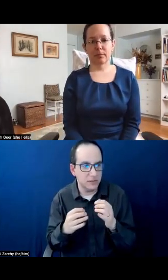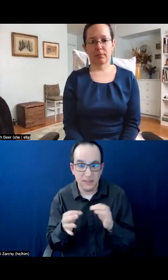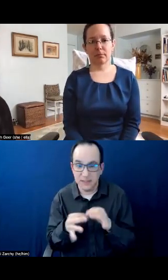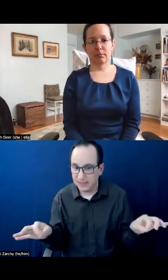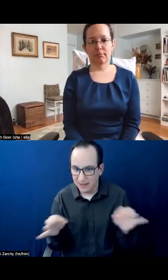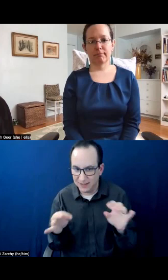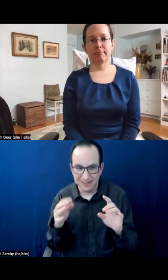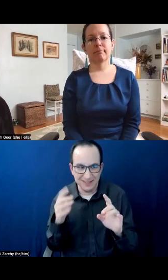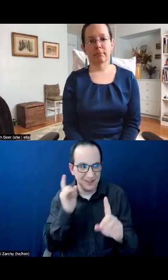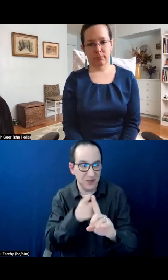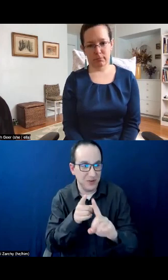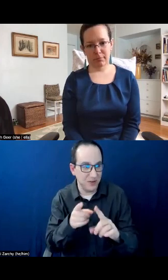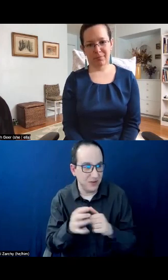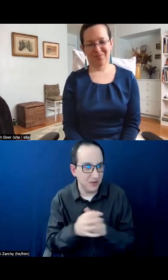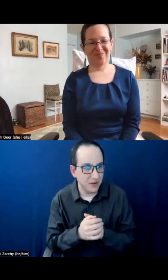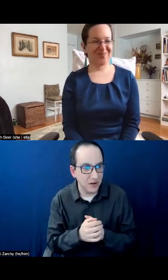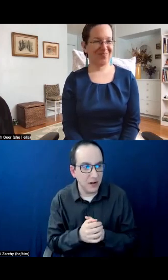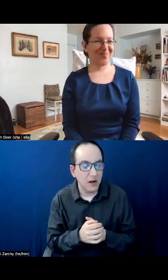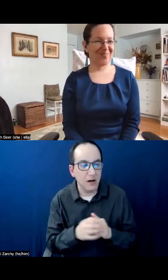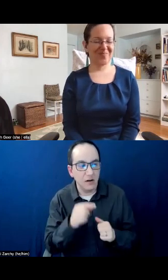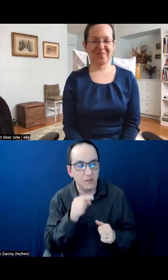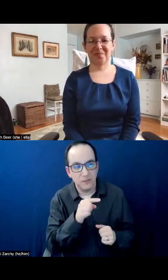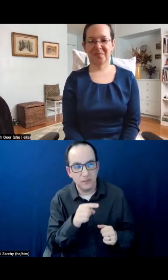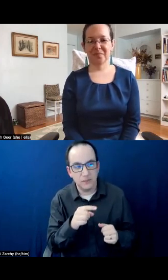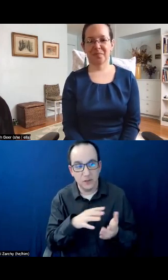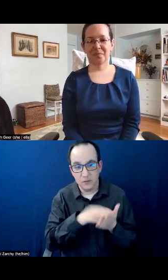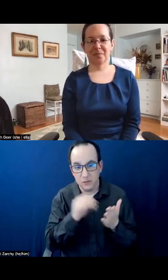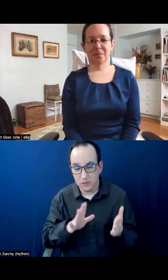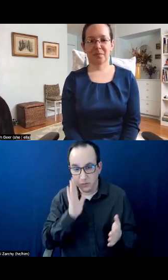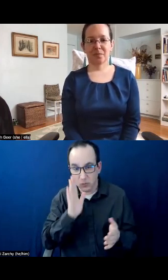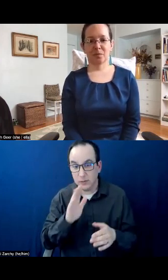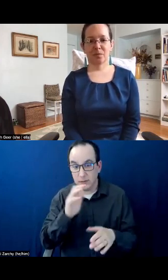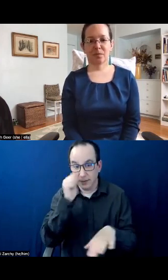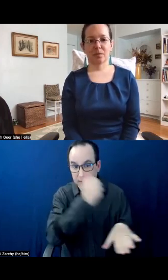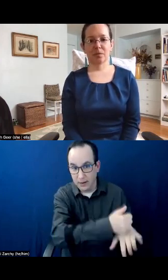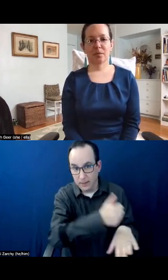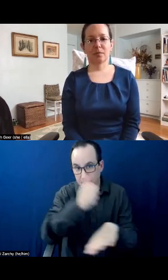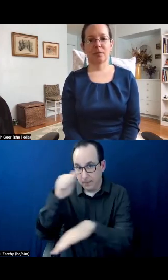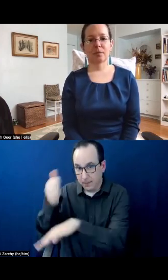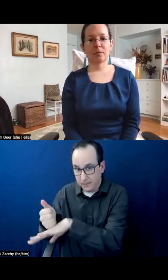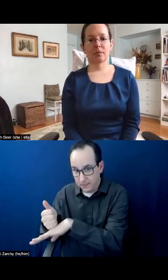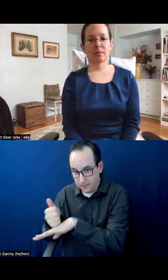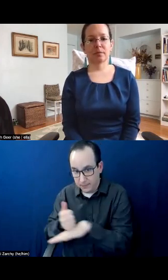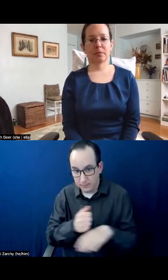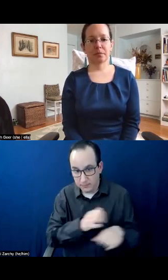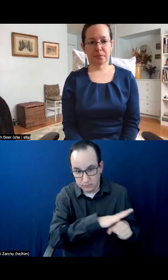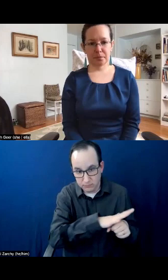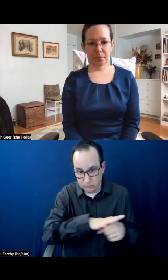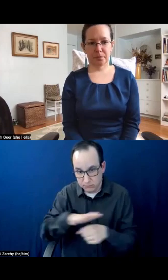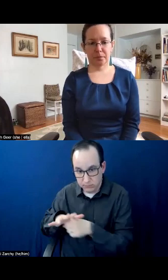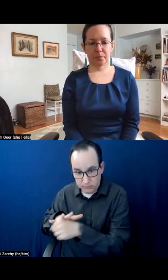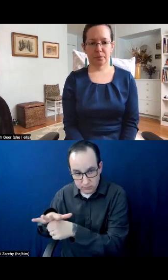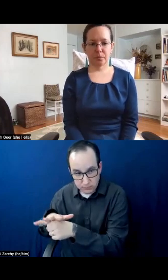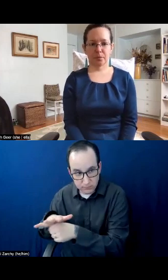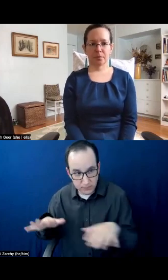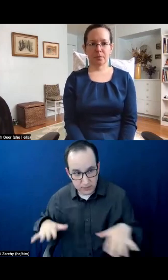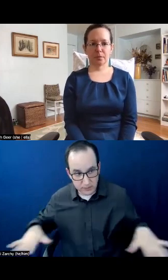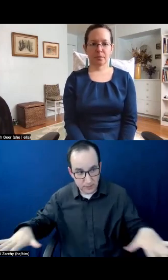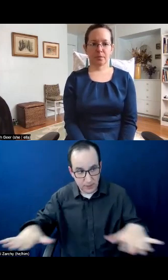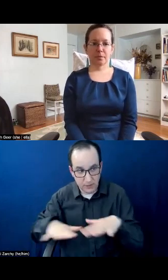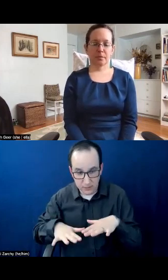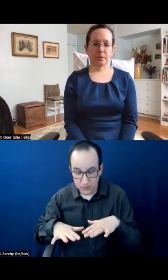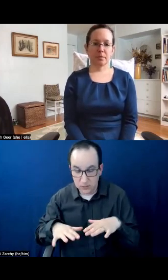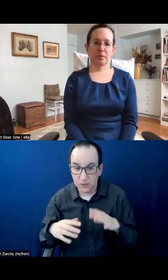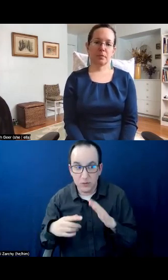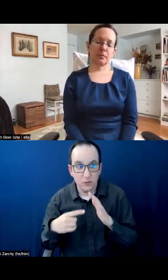The final one here, syntax goal again. But students can set up